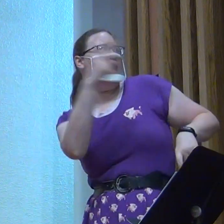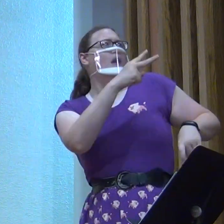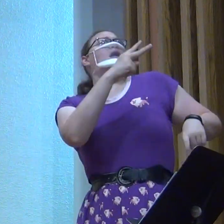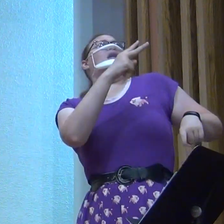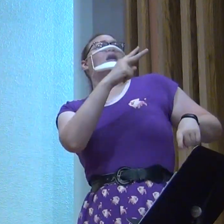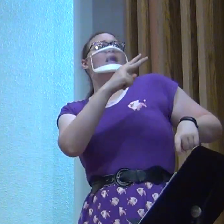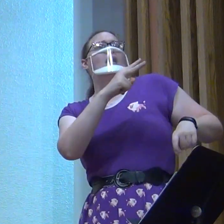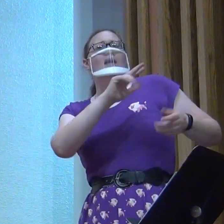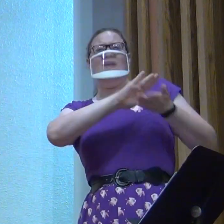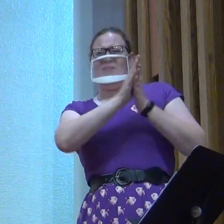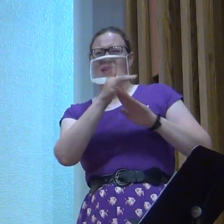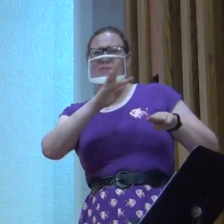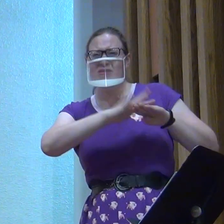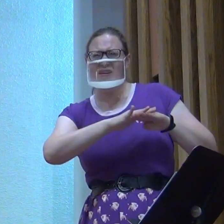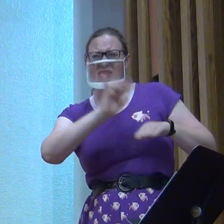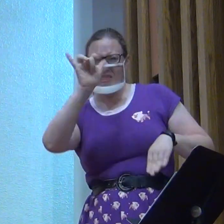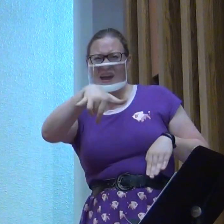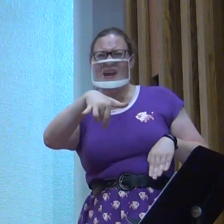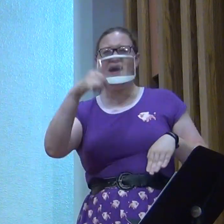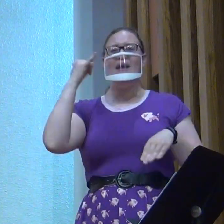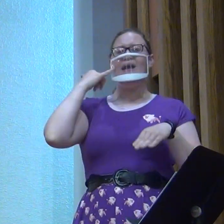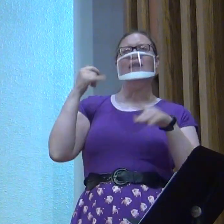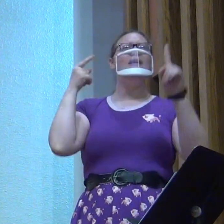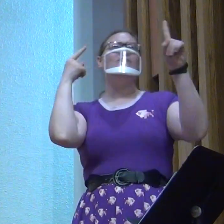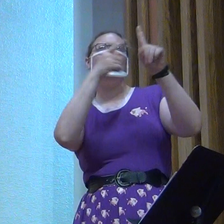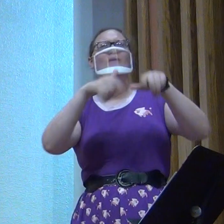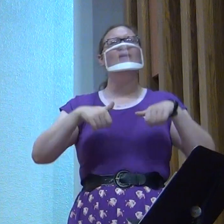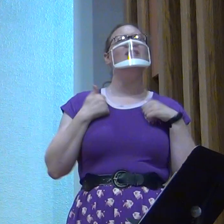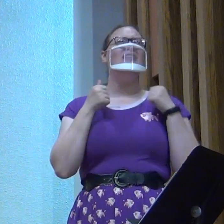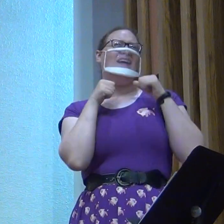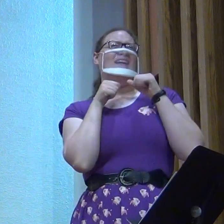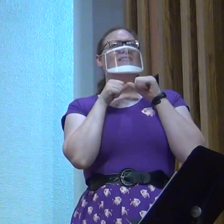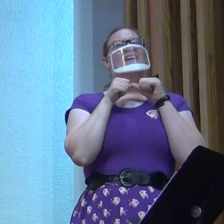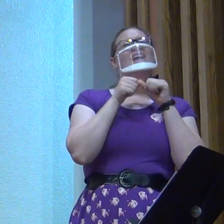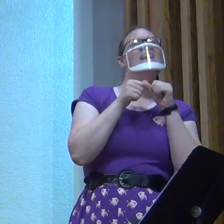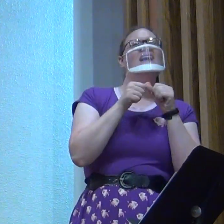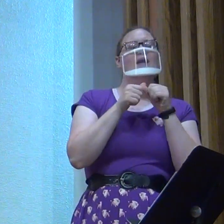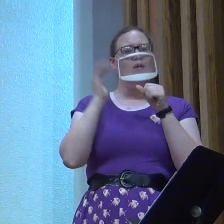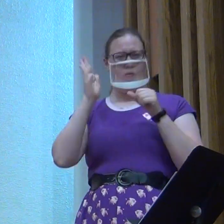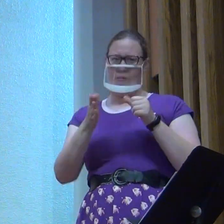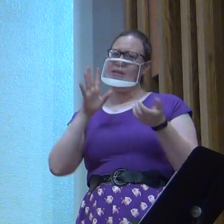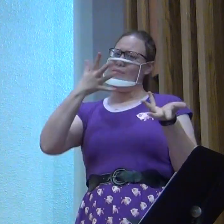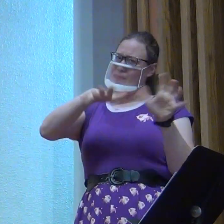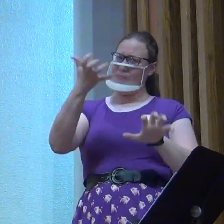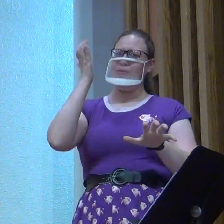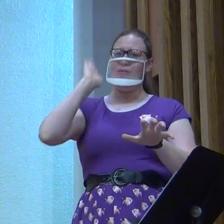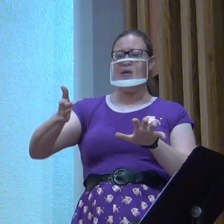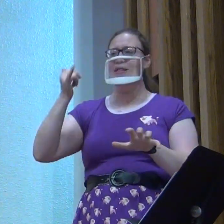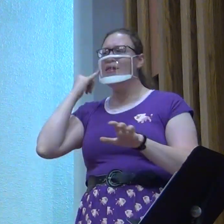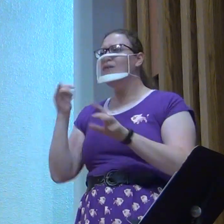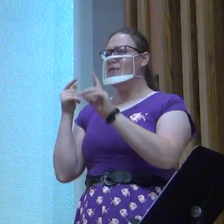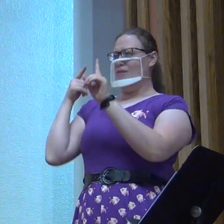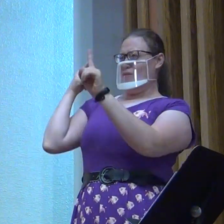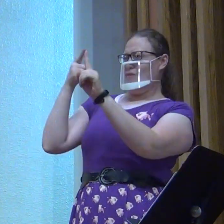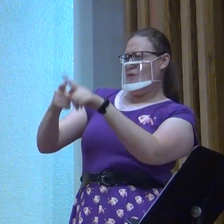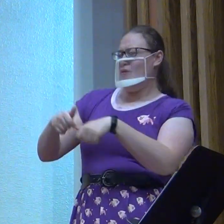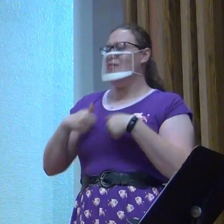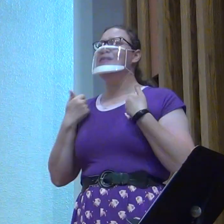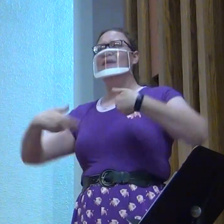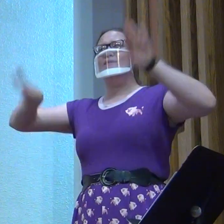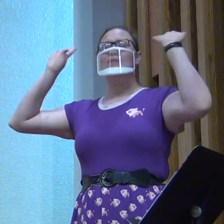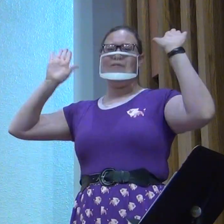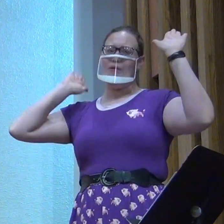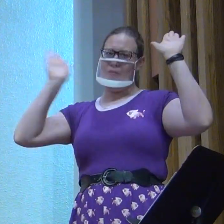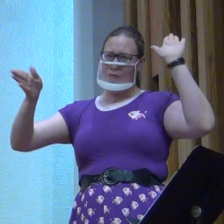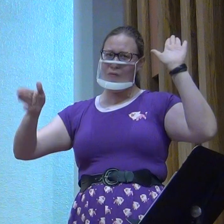it, and whoever loses his life will preserve it. I tell you, on that night, two people will